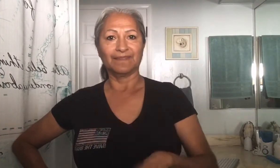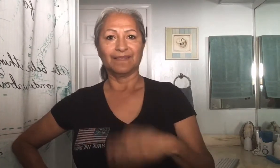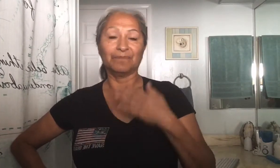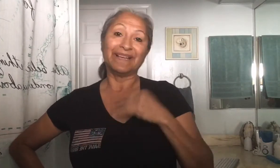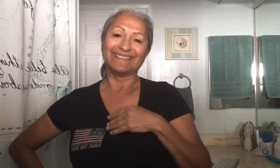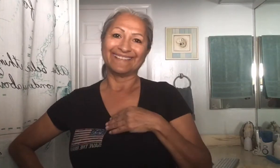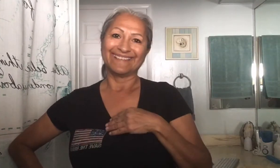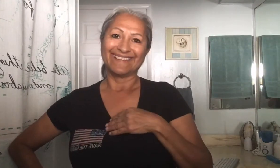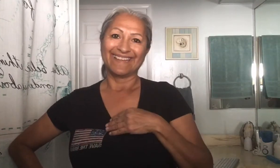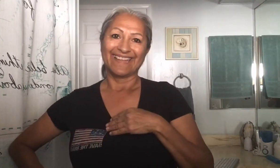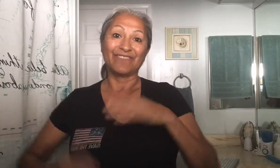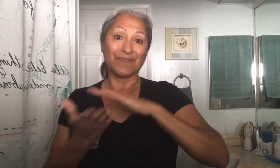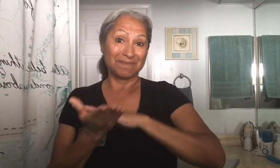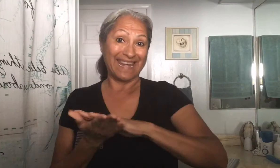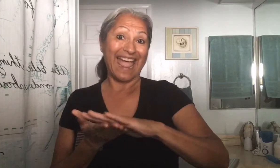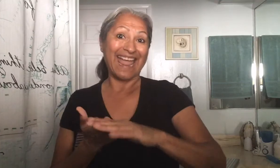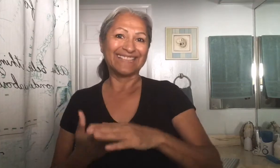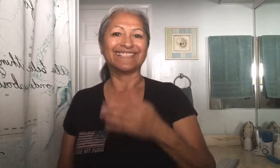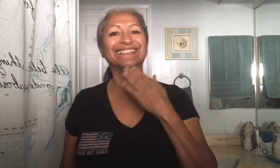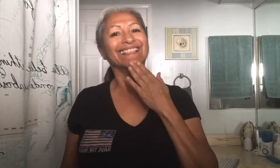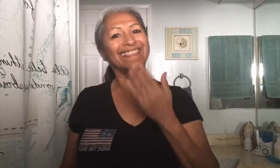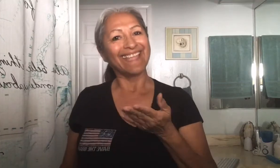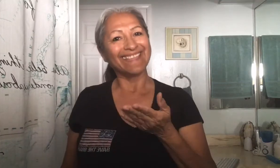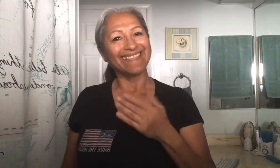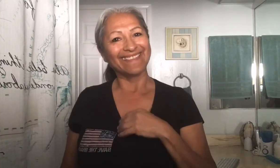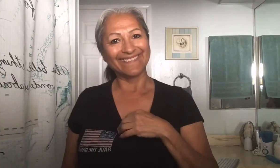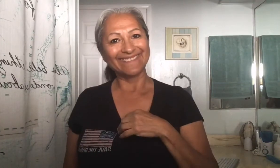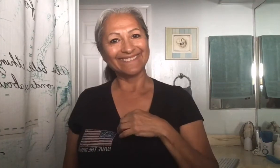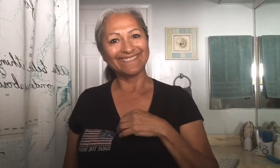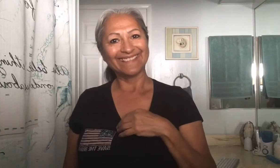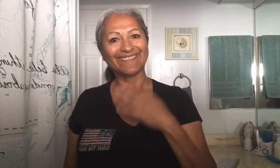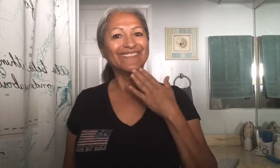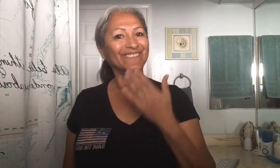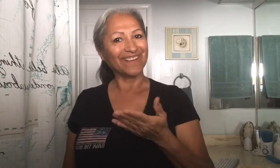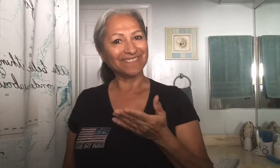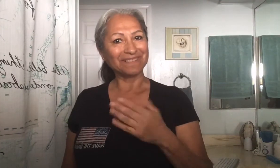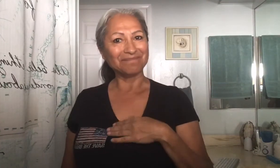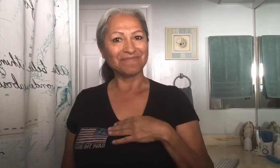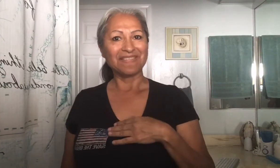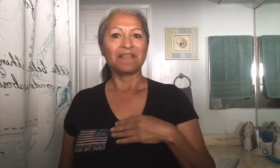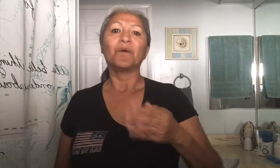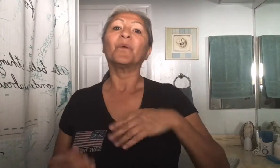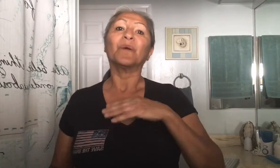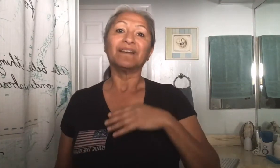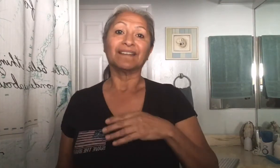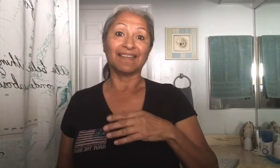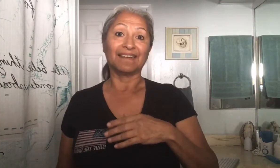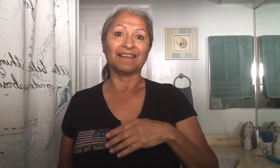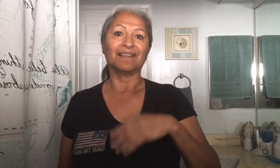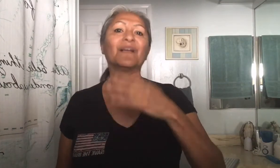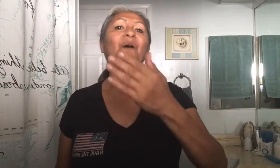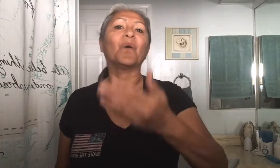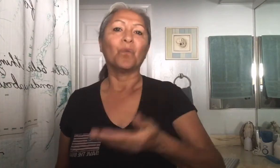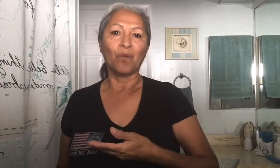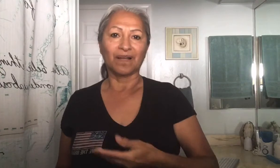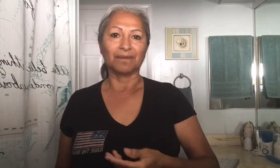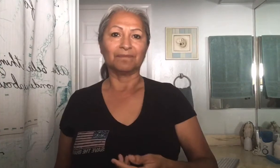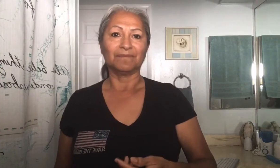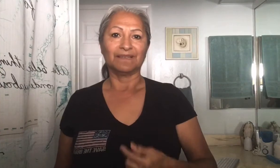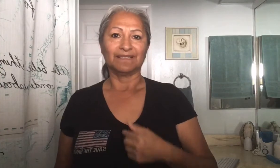But if you want to be nice, you can say thank you, or you're welcome, or again, welcome to